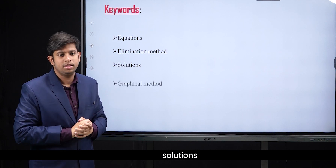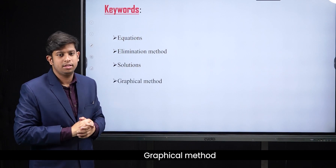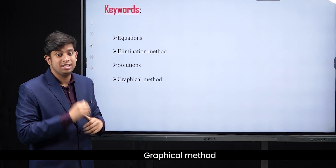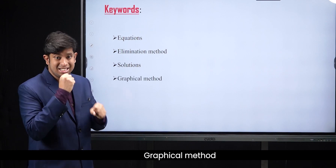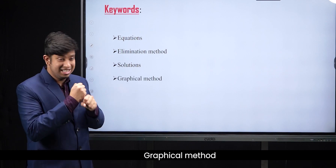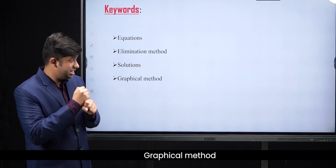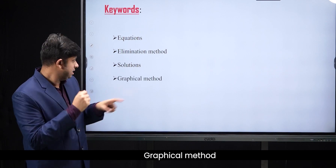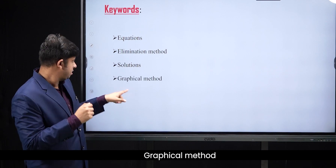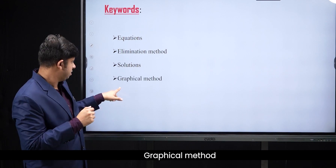graphical method,